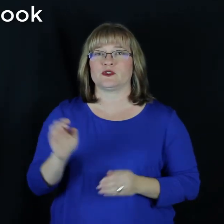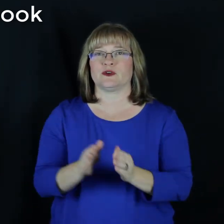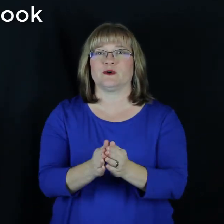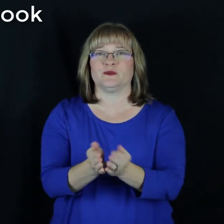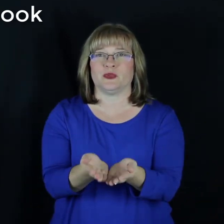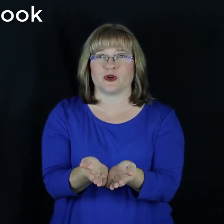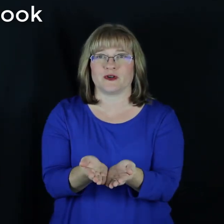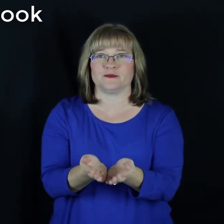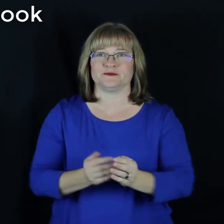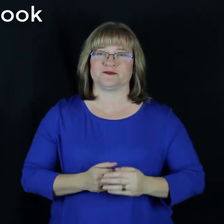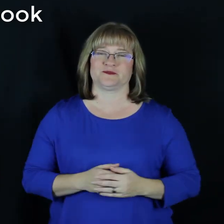Notebook.